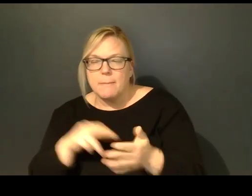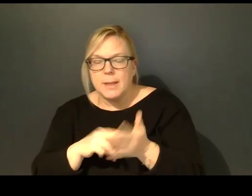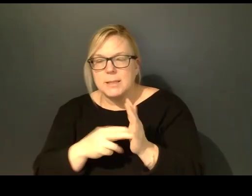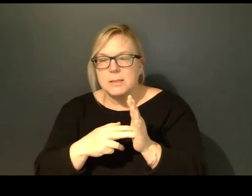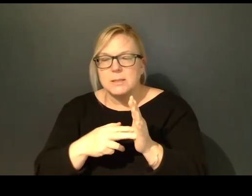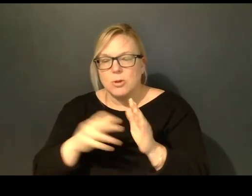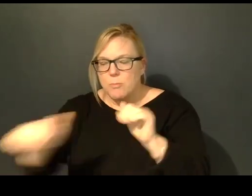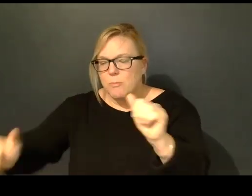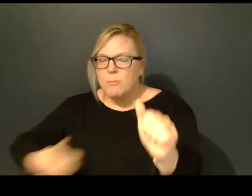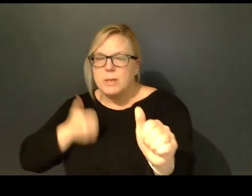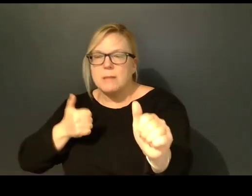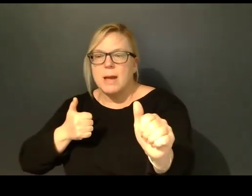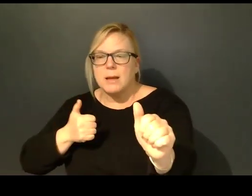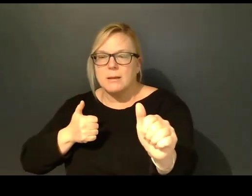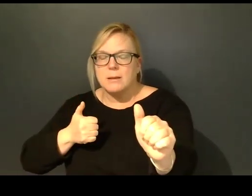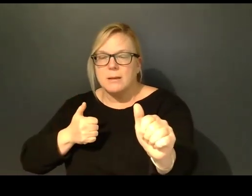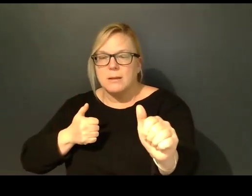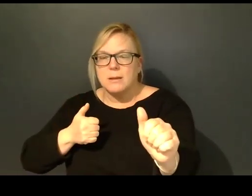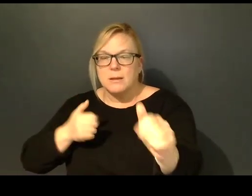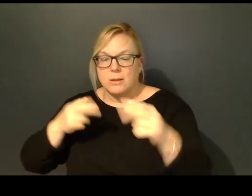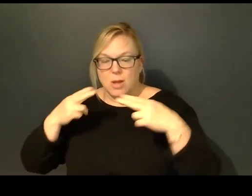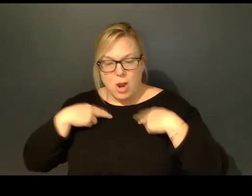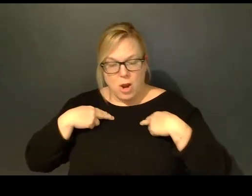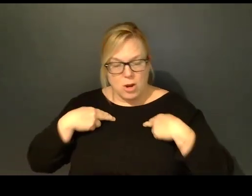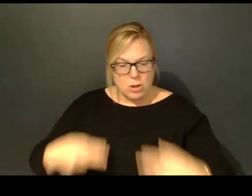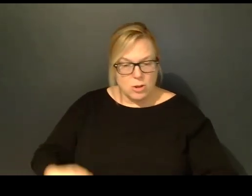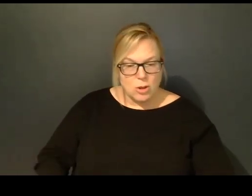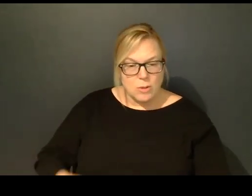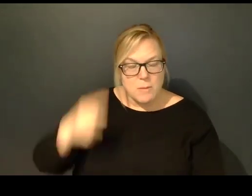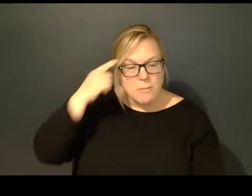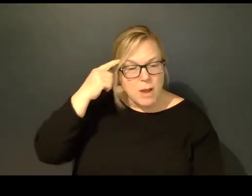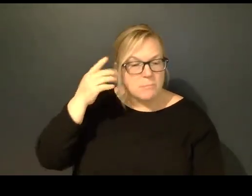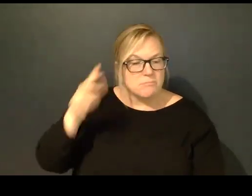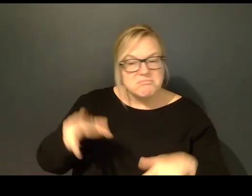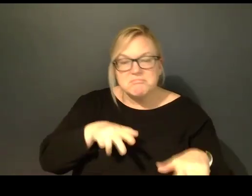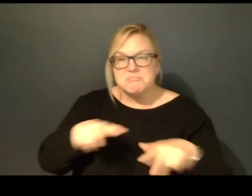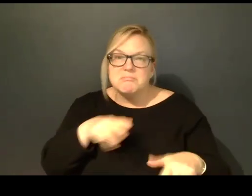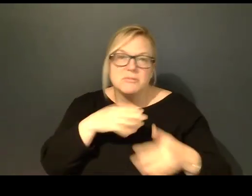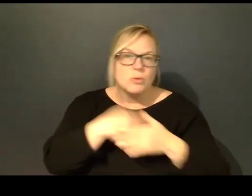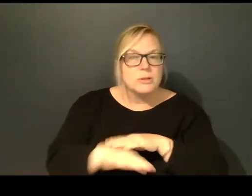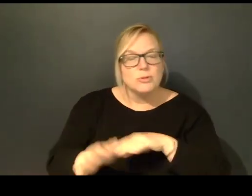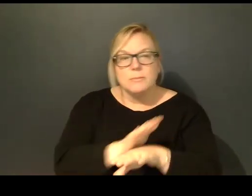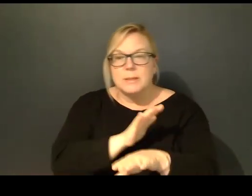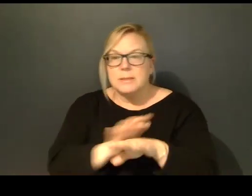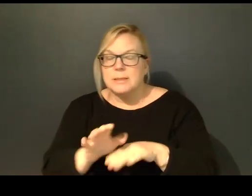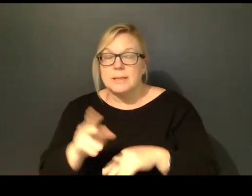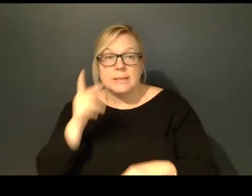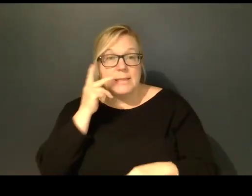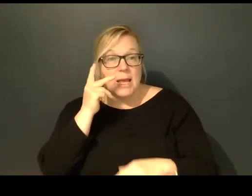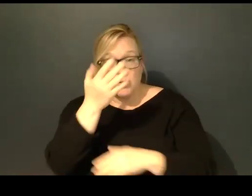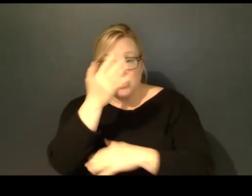human mind walks down the streets, goes into a business, and let's say there's a tree limb